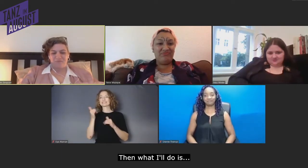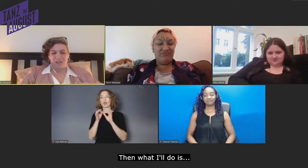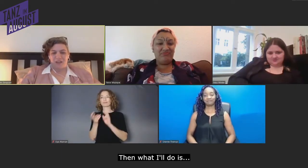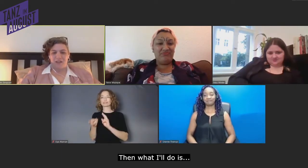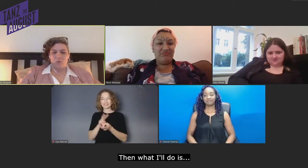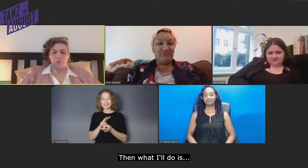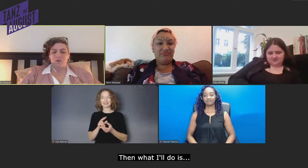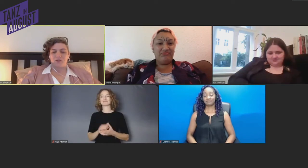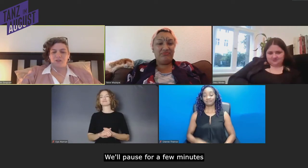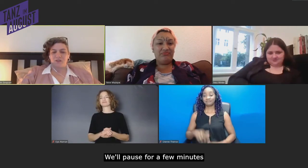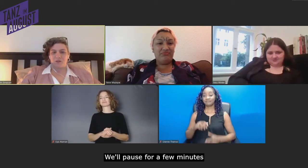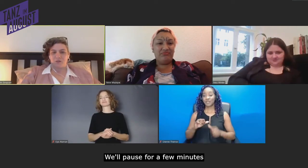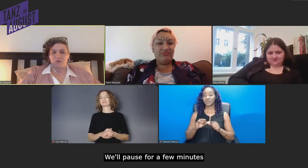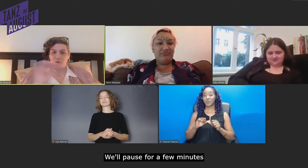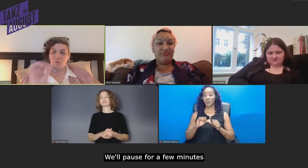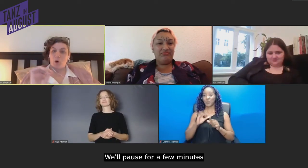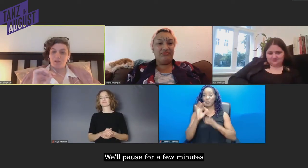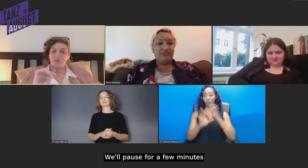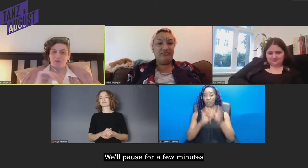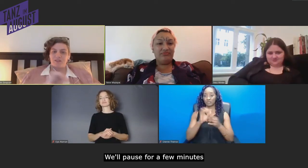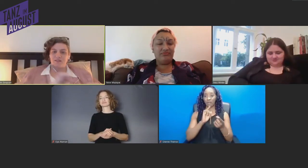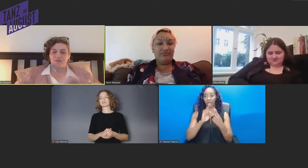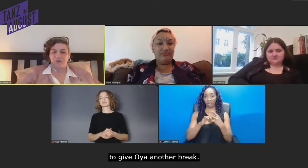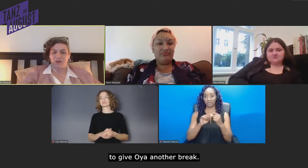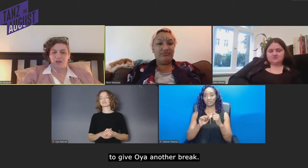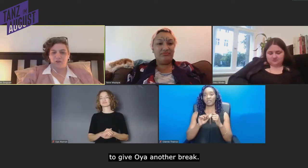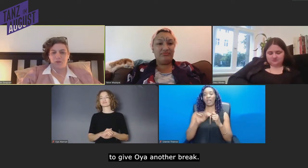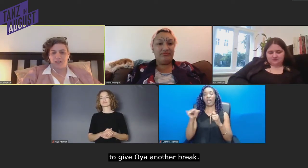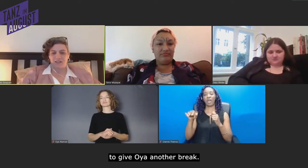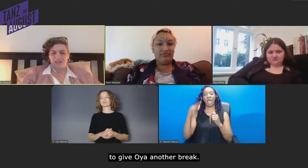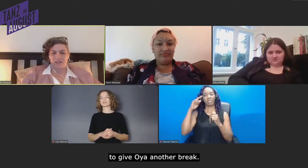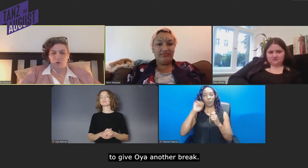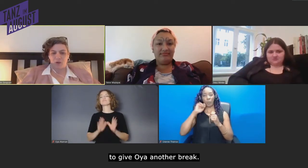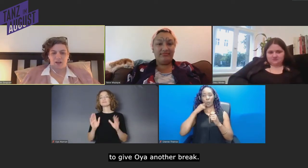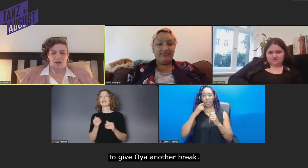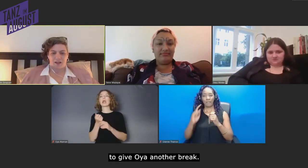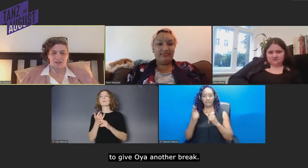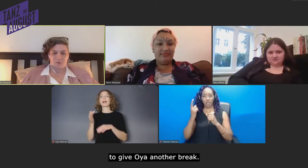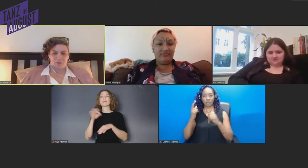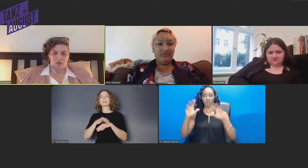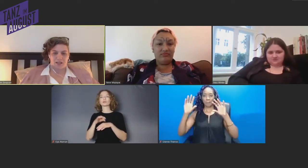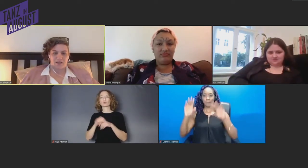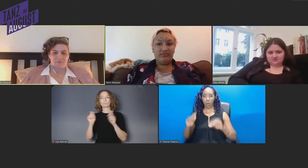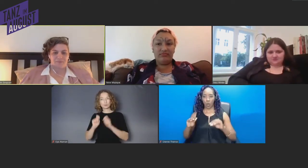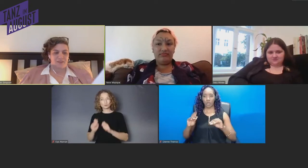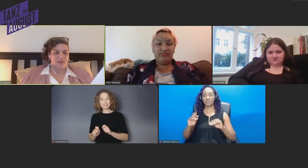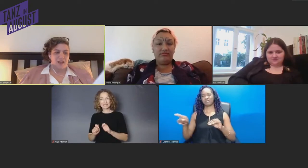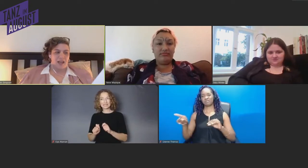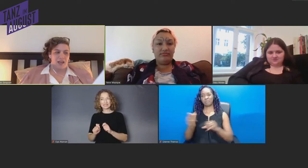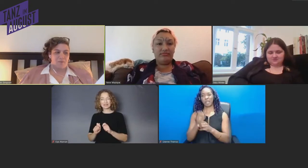And then what I'll do is we'll pause for a few minutes to give Oya another break.